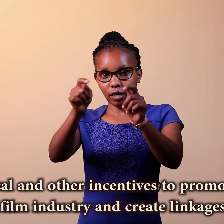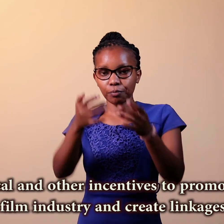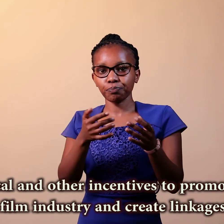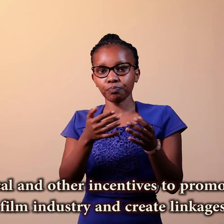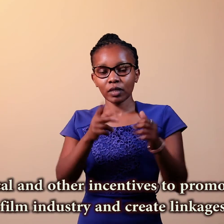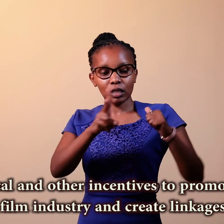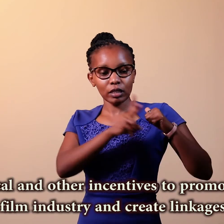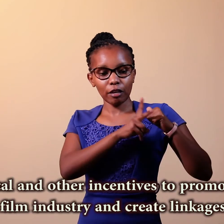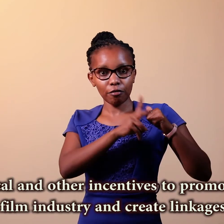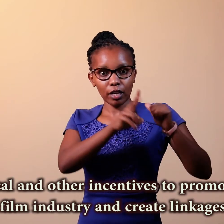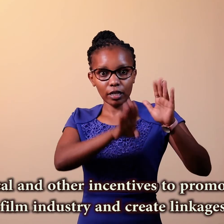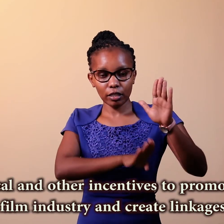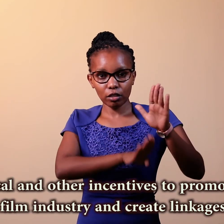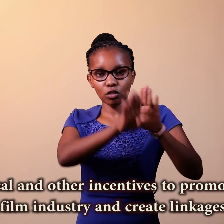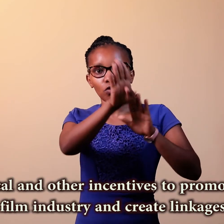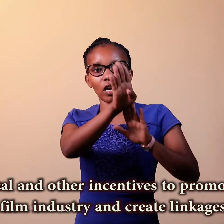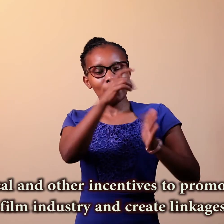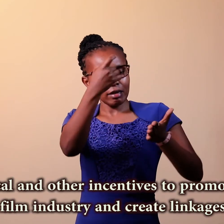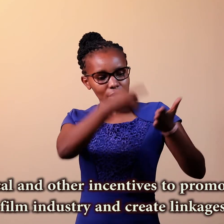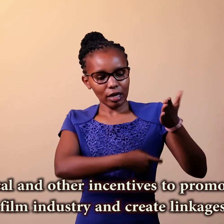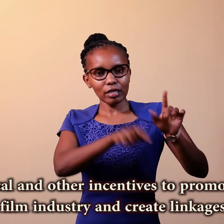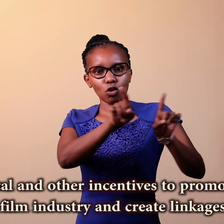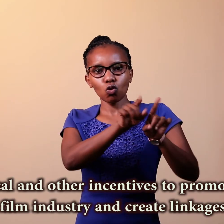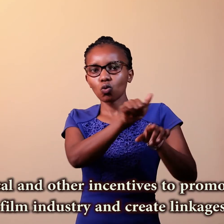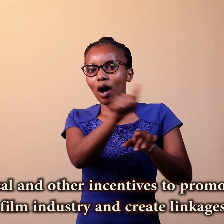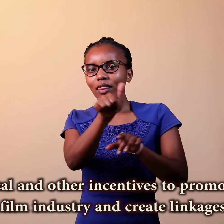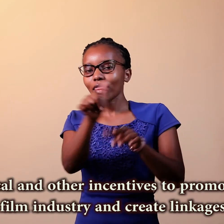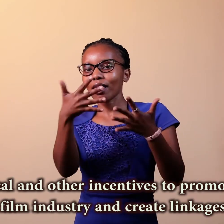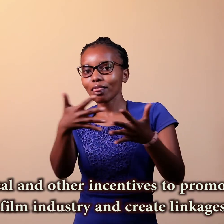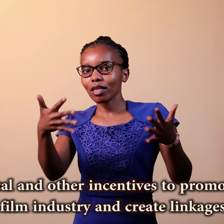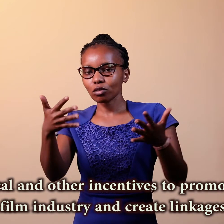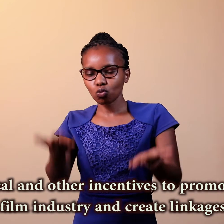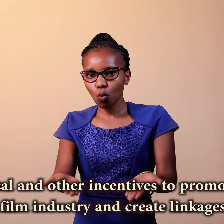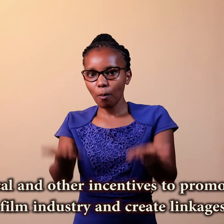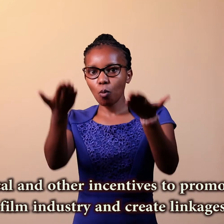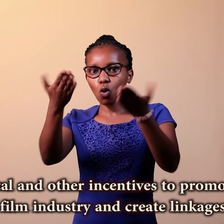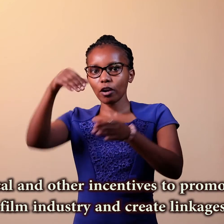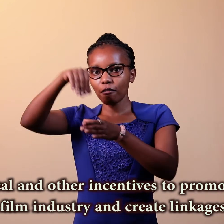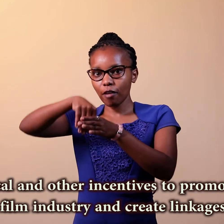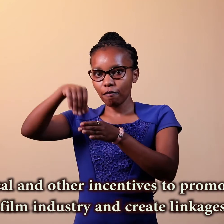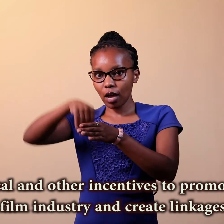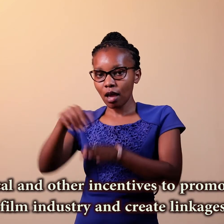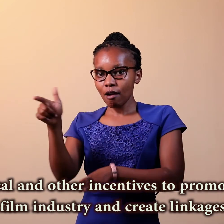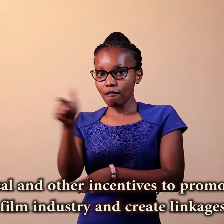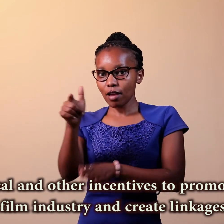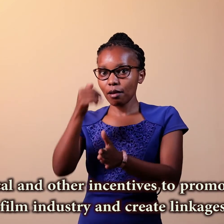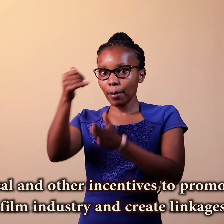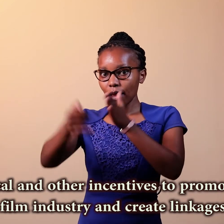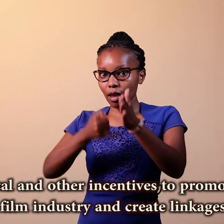to develop, fiscal and other incentives to promote investment in the film industry and create linkages